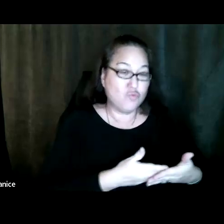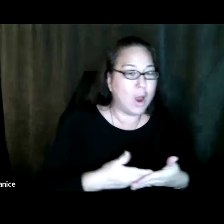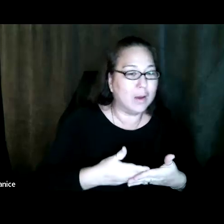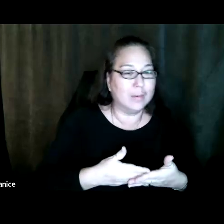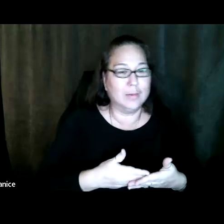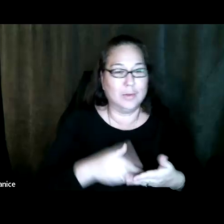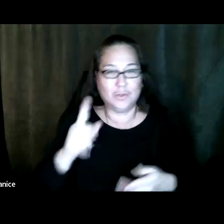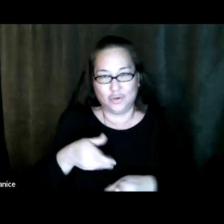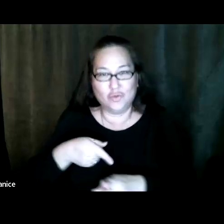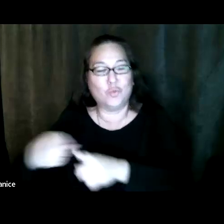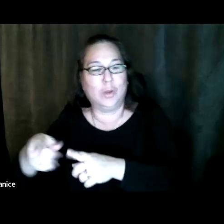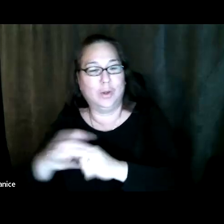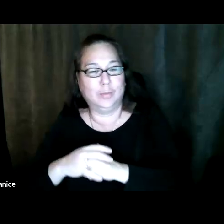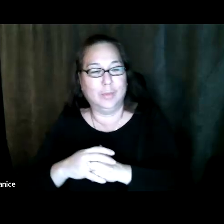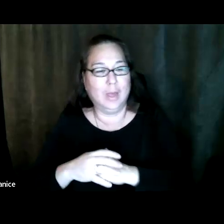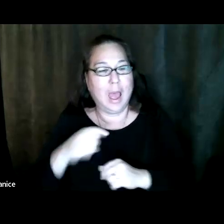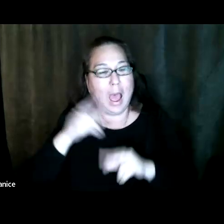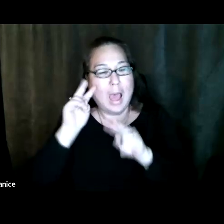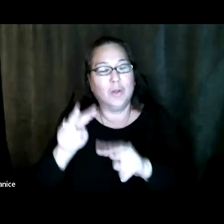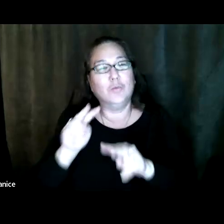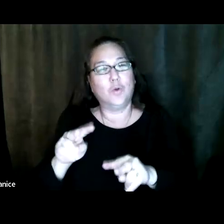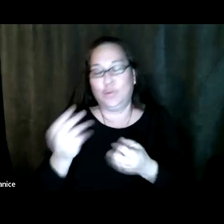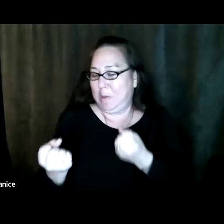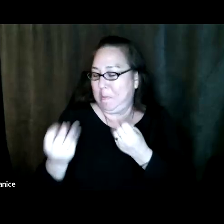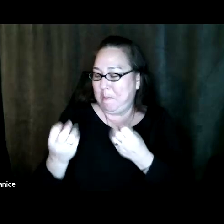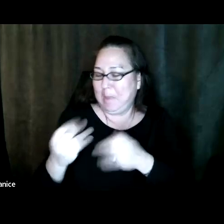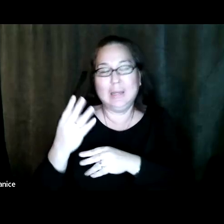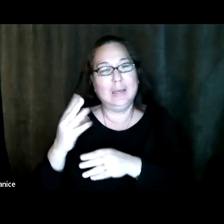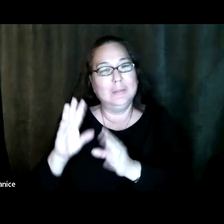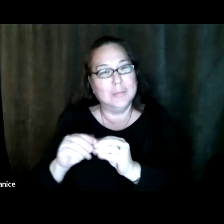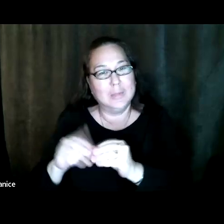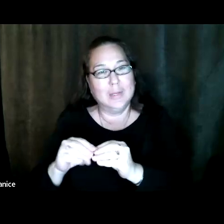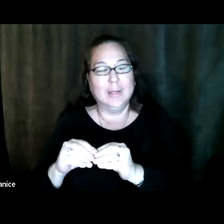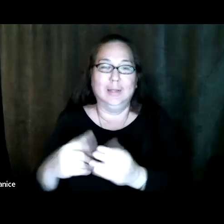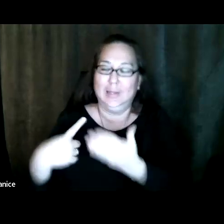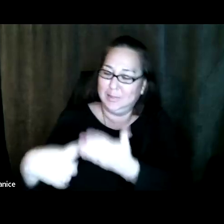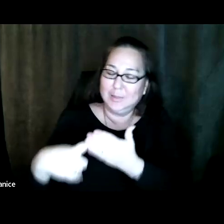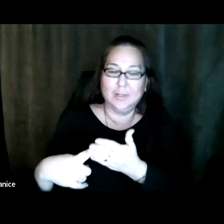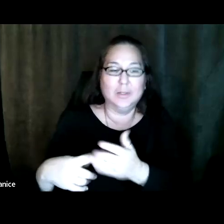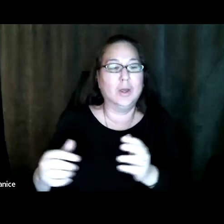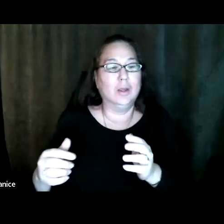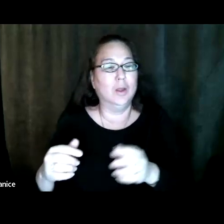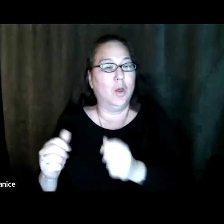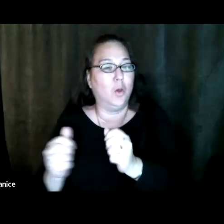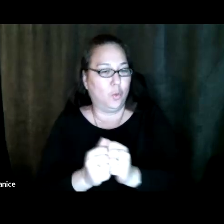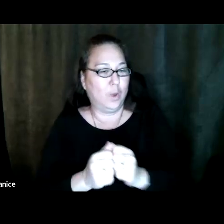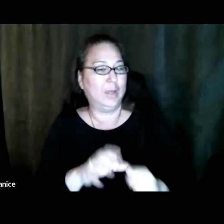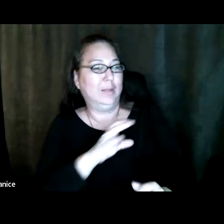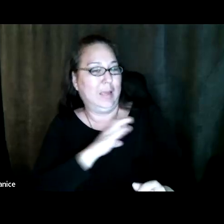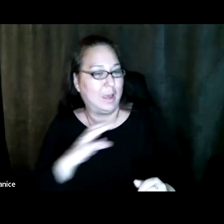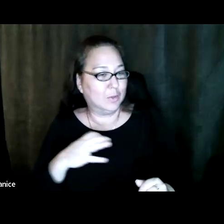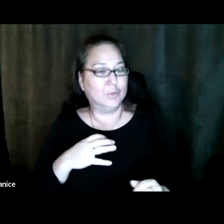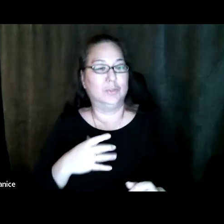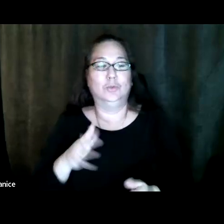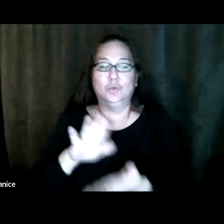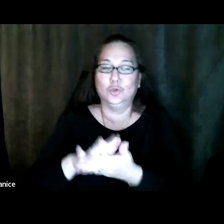I look forward to the next of many meetings and discussions on the Council, on the school committee, and in the community.